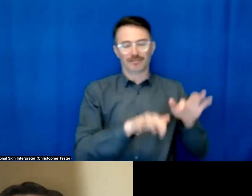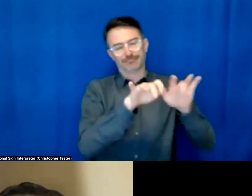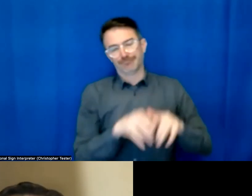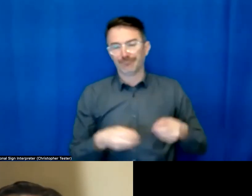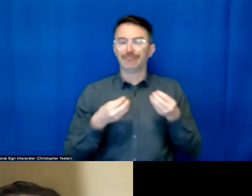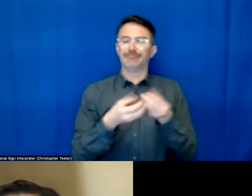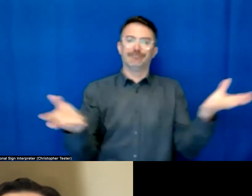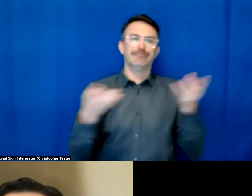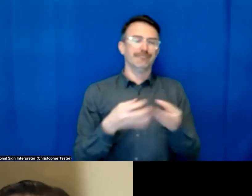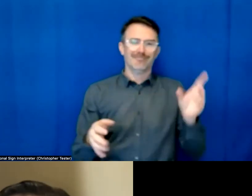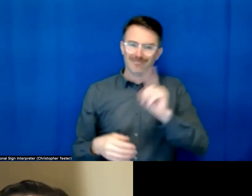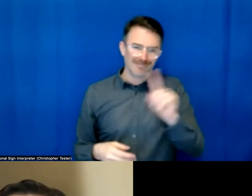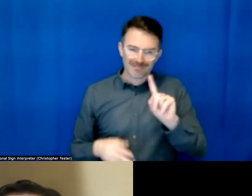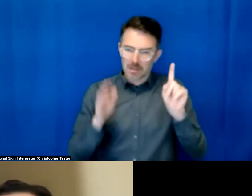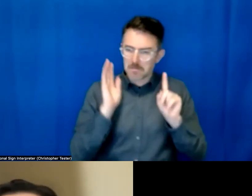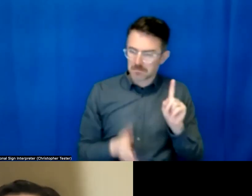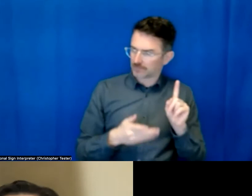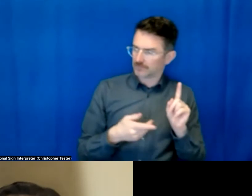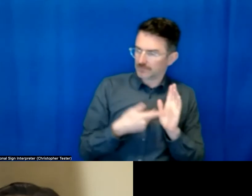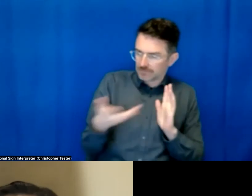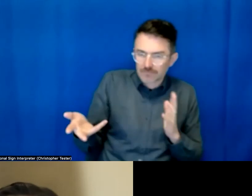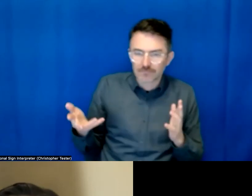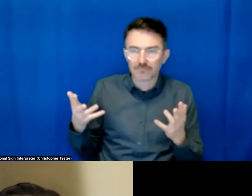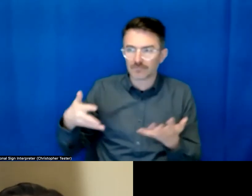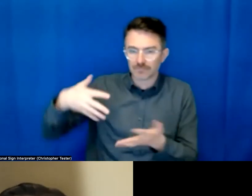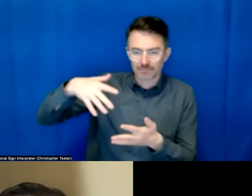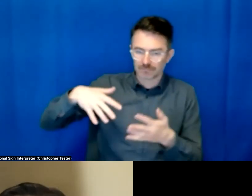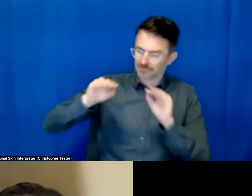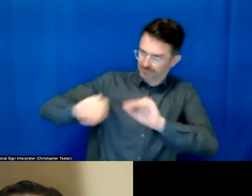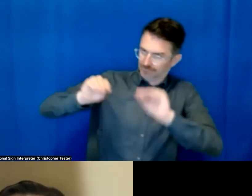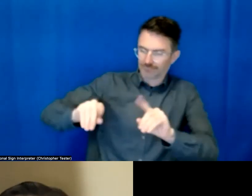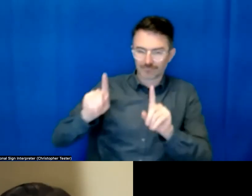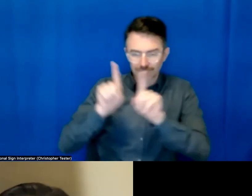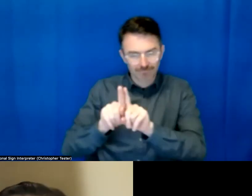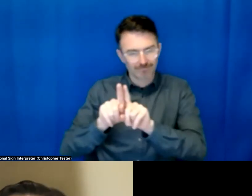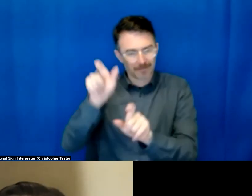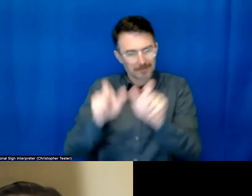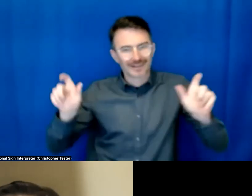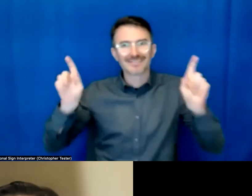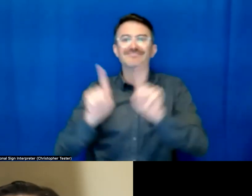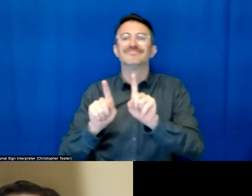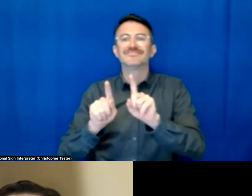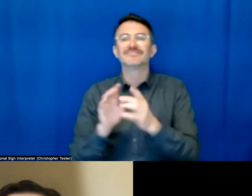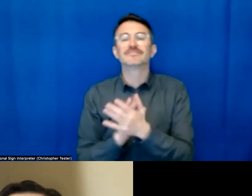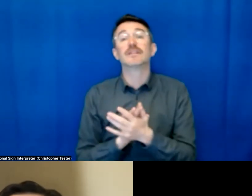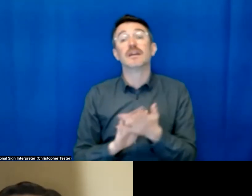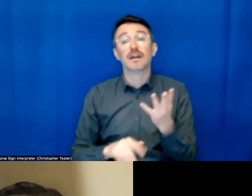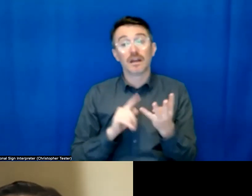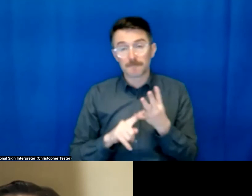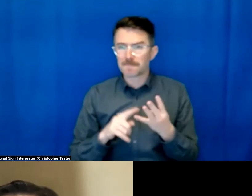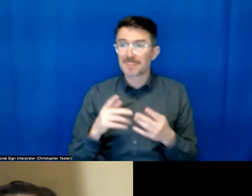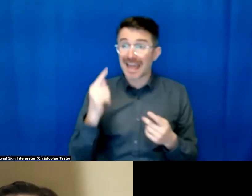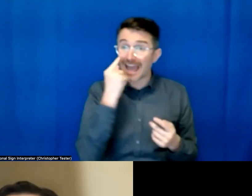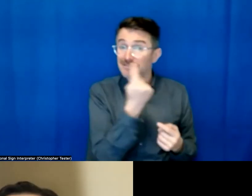I just wanted to highlight. The second thing is about lack of evidences and documentations, because